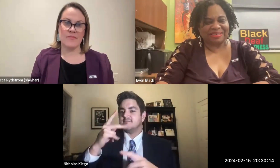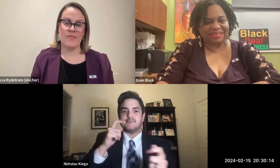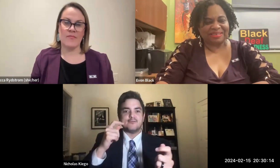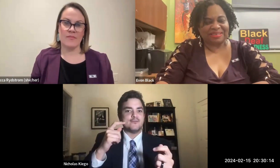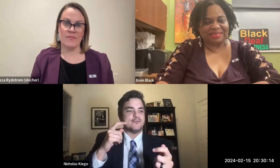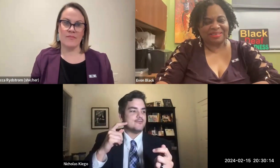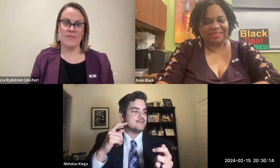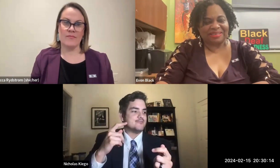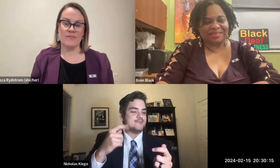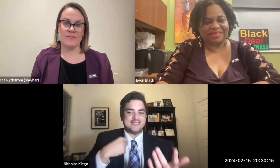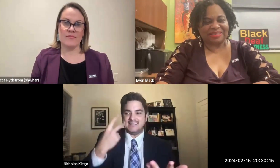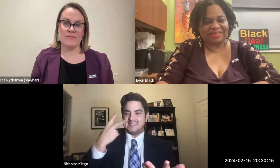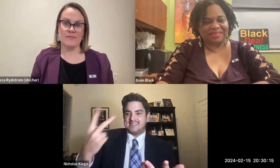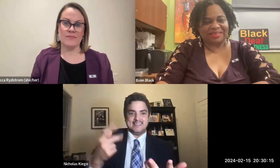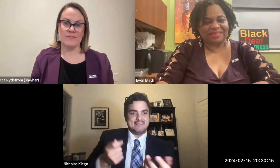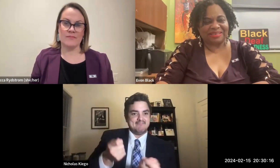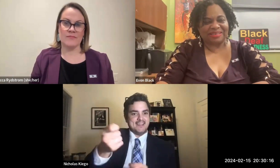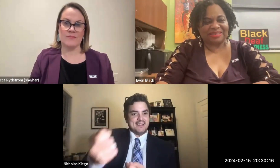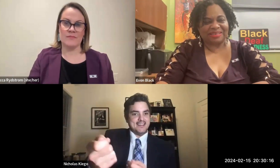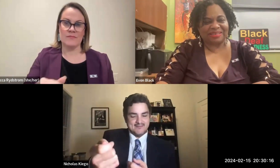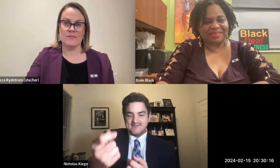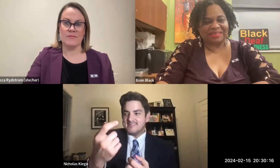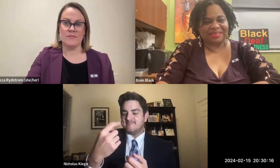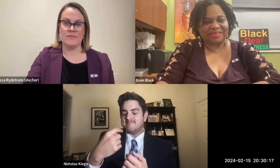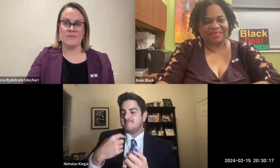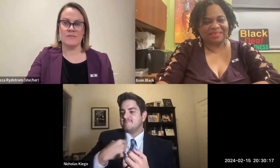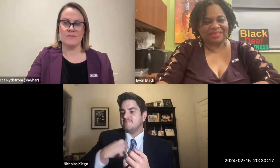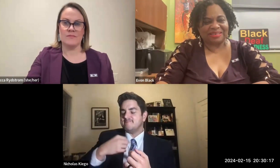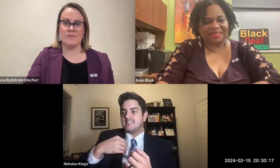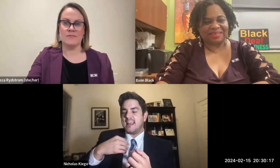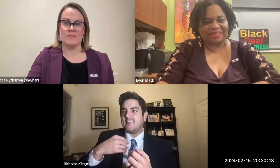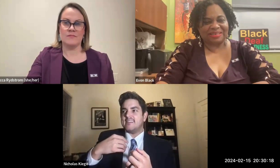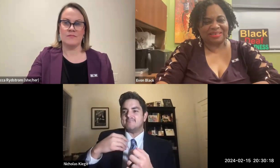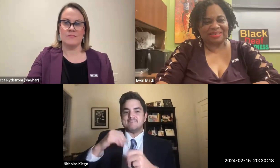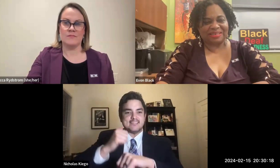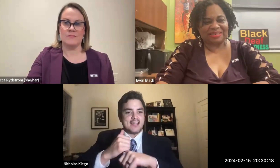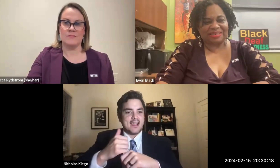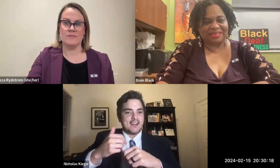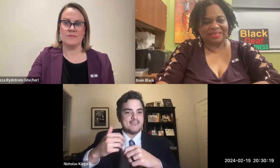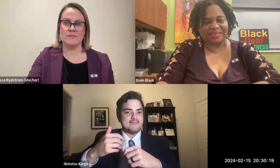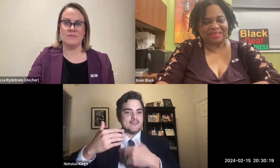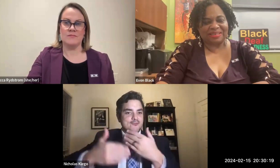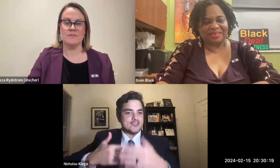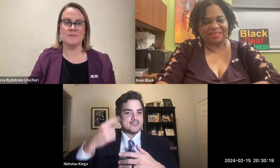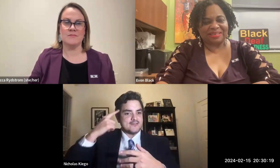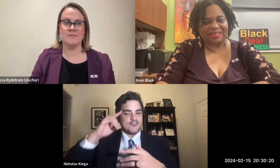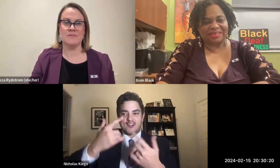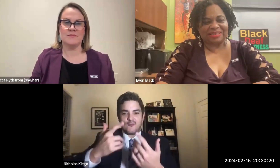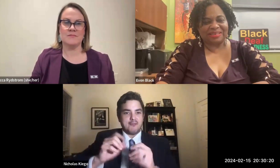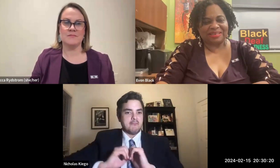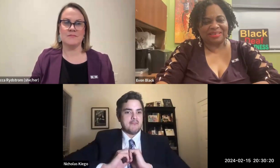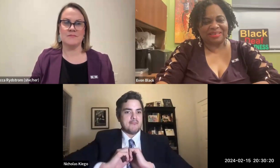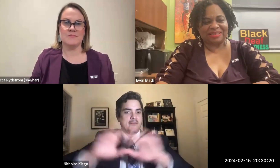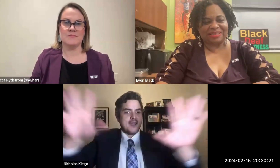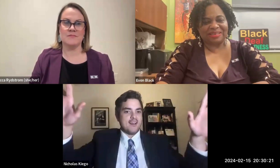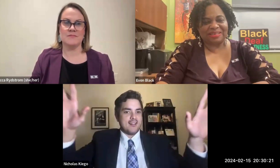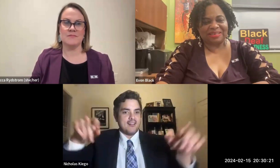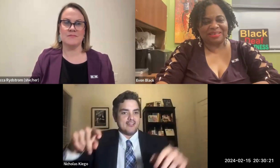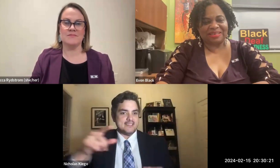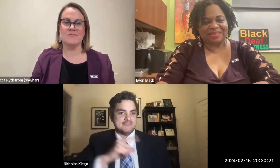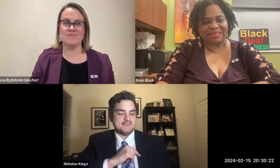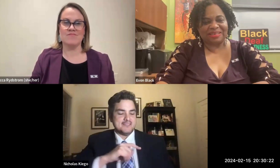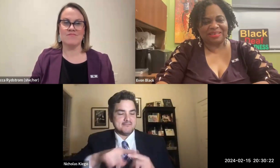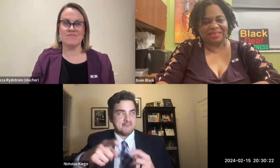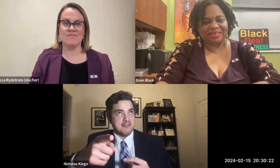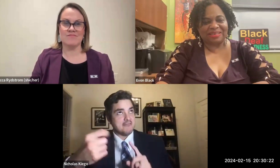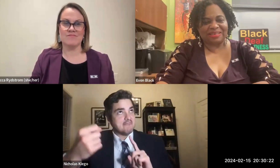various events. We have them here on campus. When we see folks, we hand them out. So there's